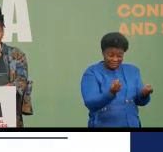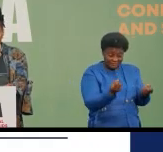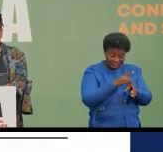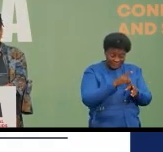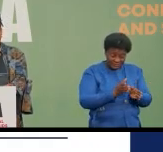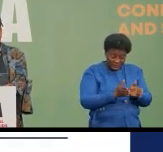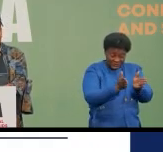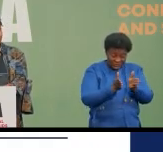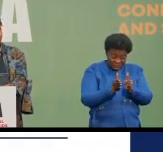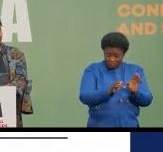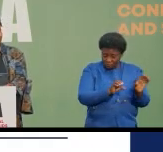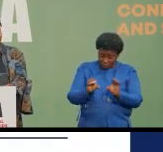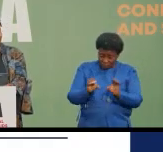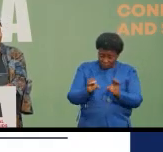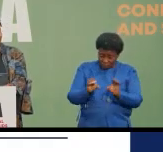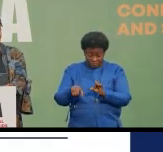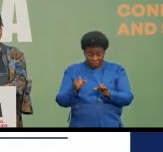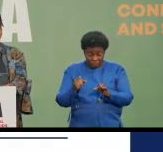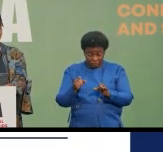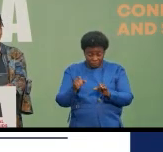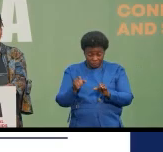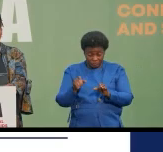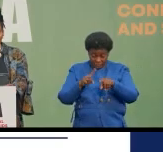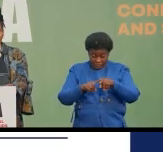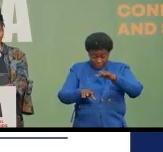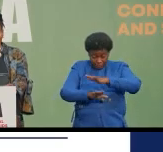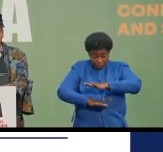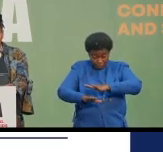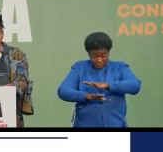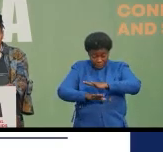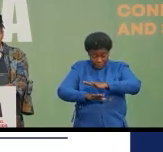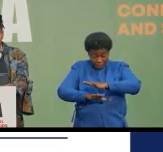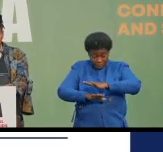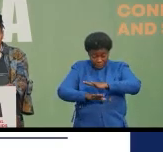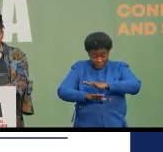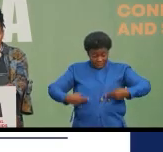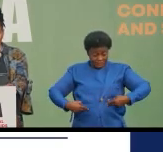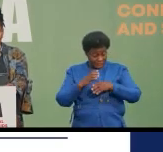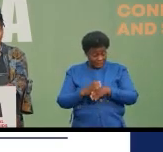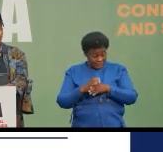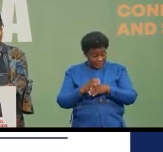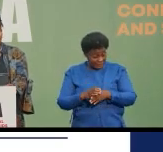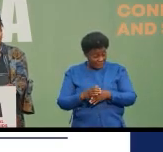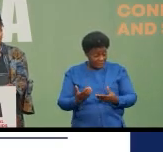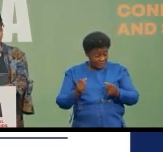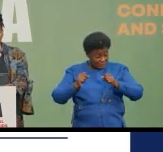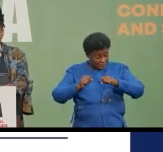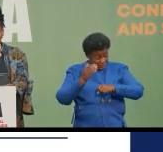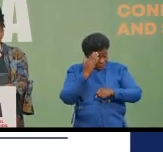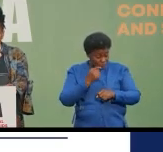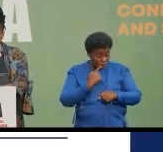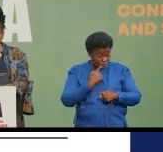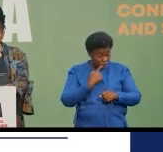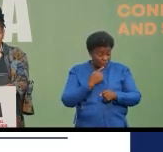will need investment in primary health care. It will need investment in health workforce capacity in order to support a